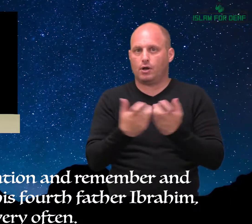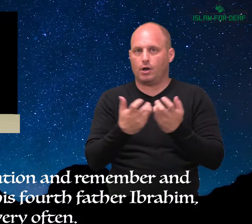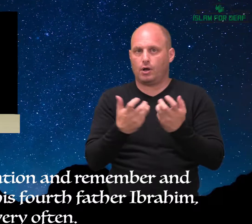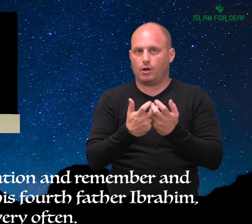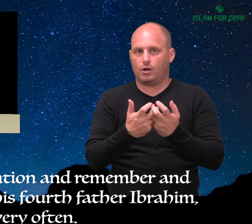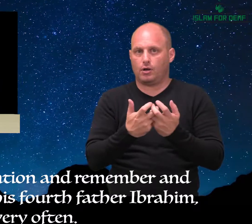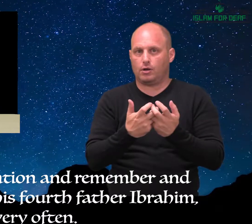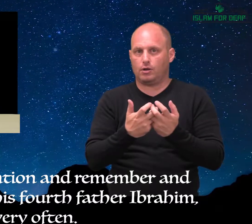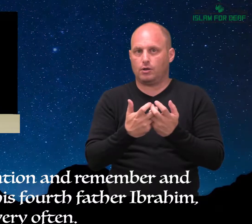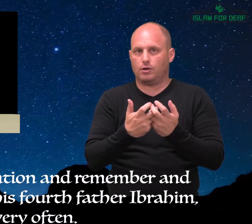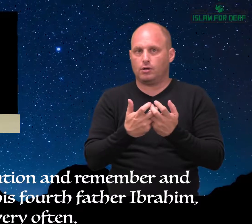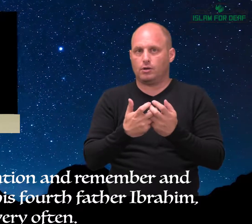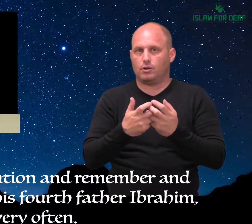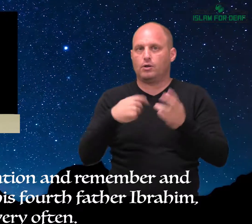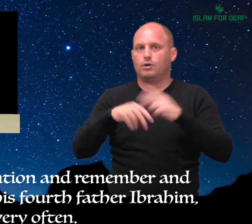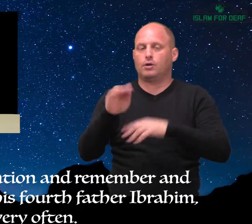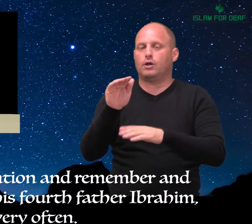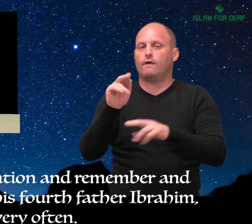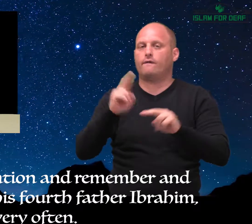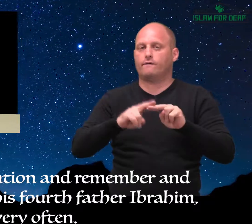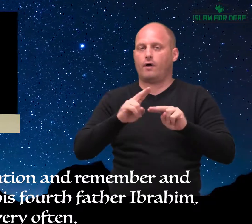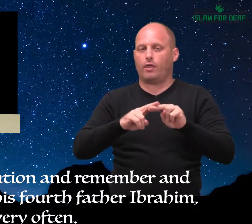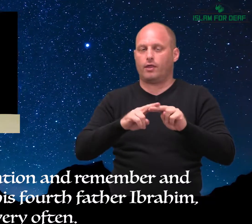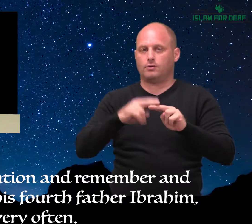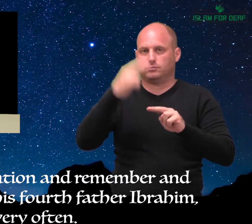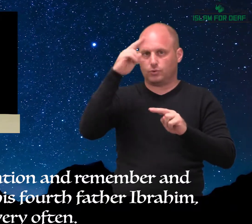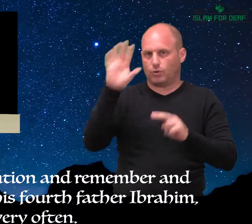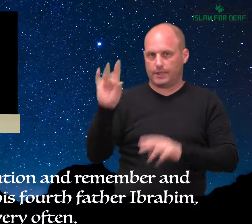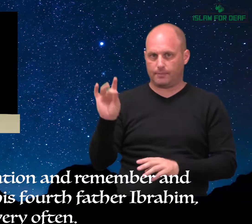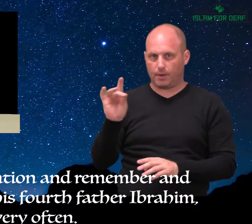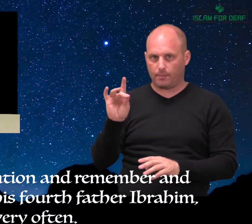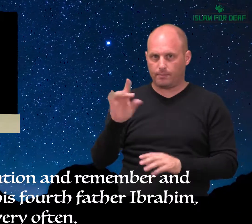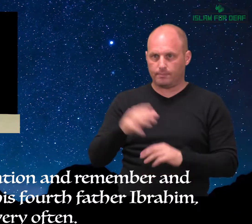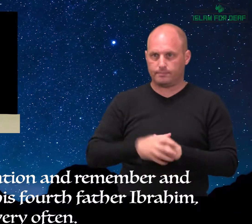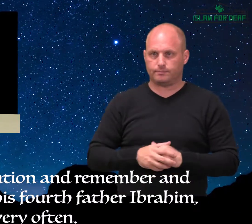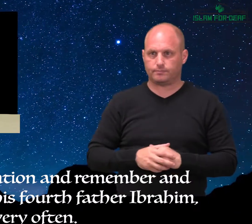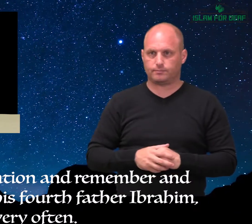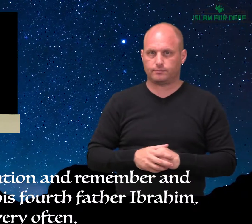forefather Ibrahim very often.